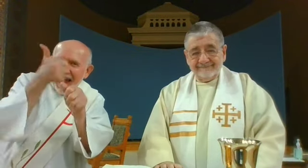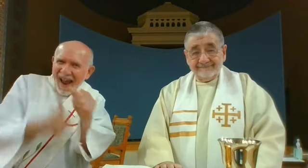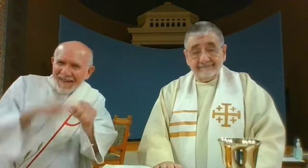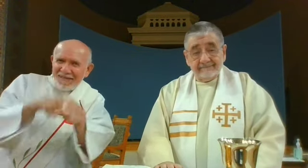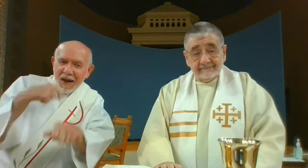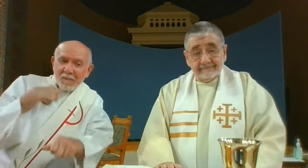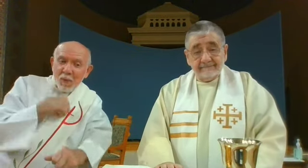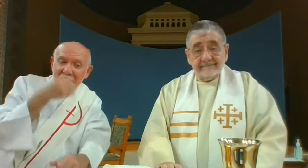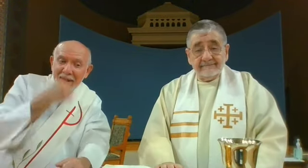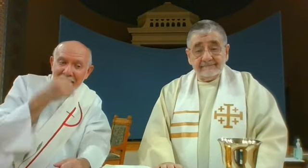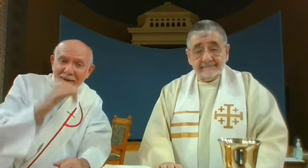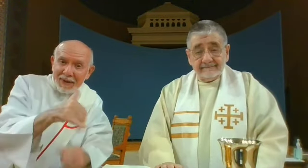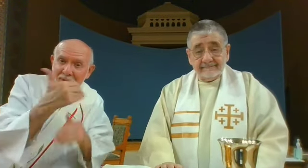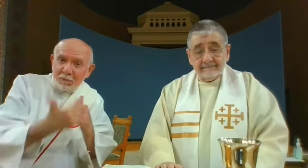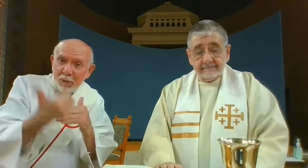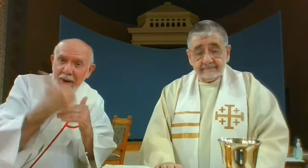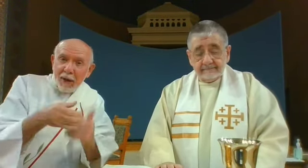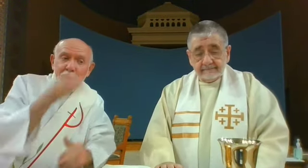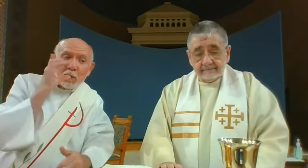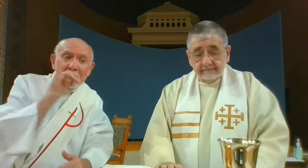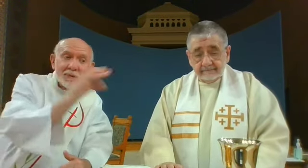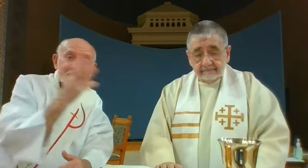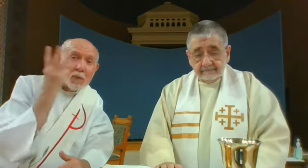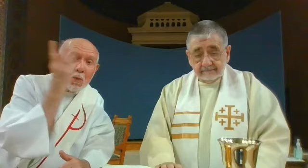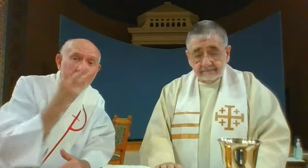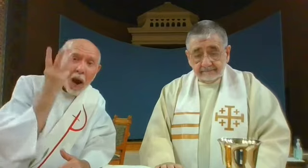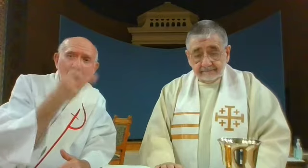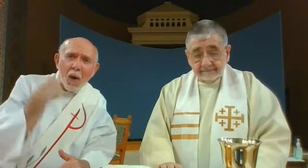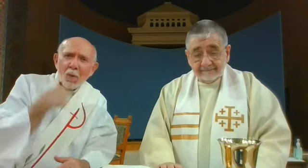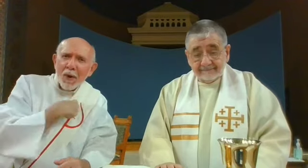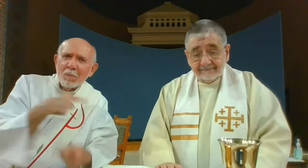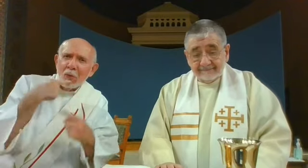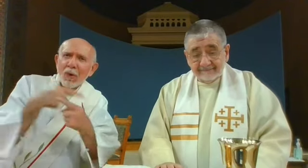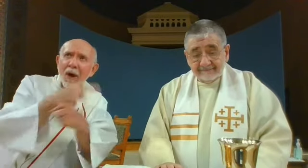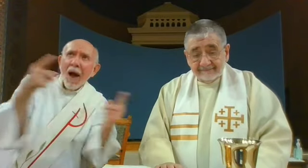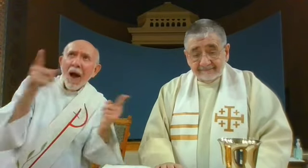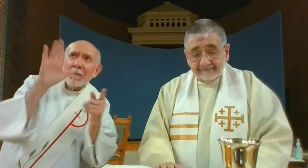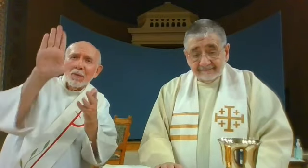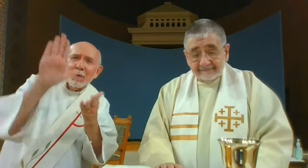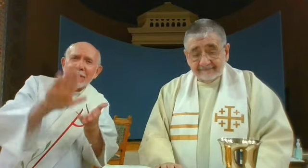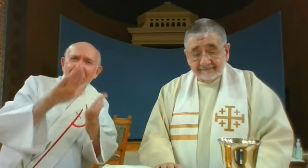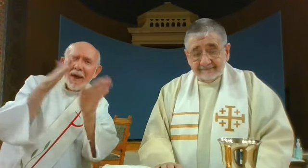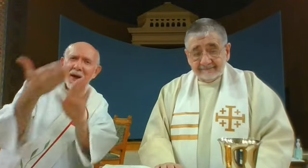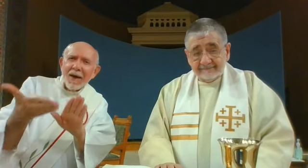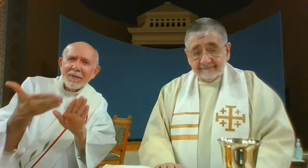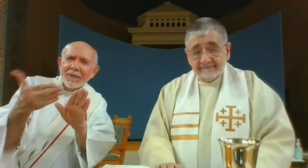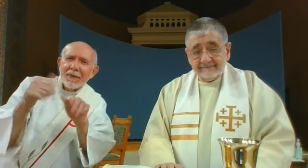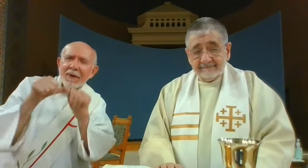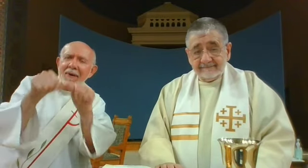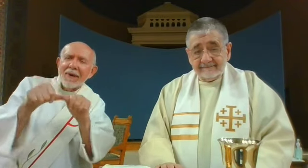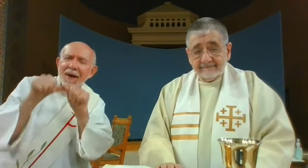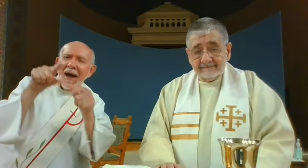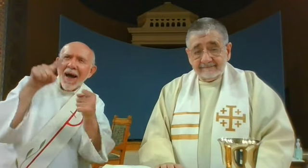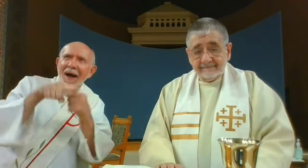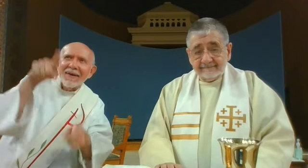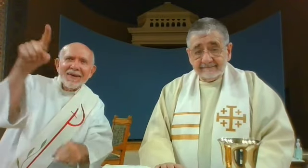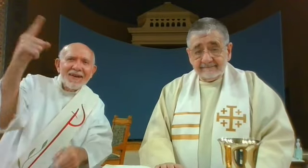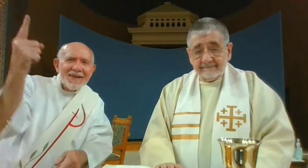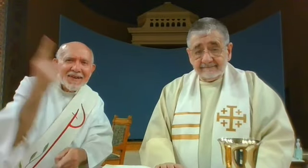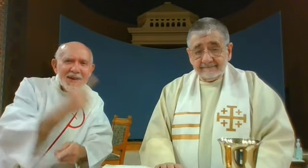When we eat this bread and drink this cup, we proclaim your death, O Lord, until you